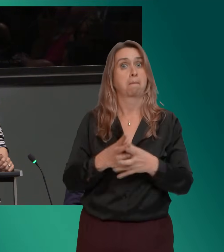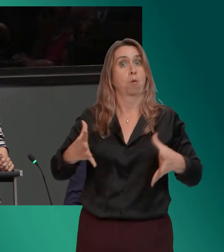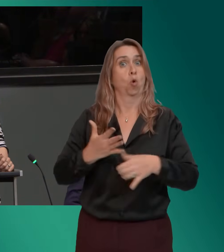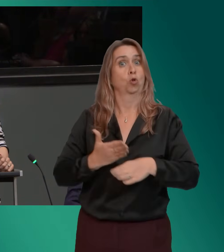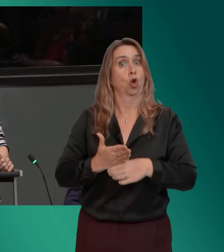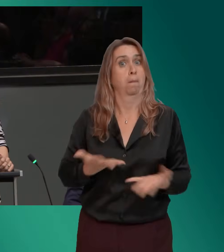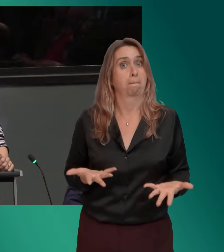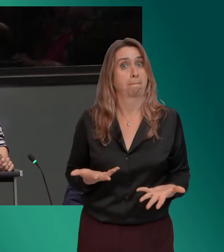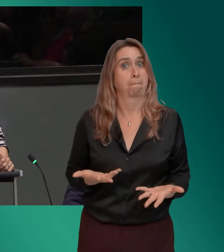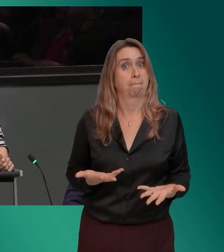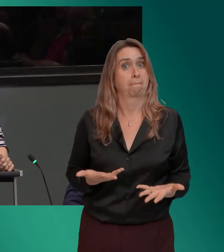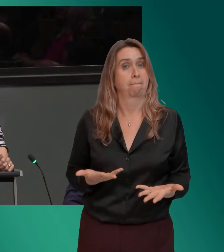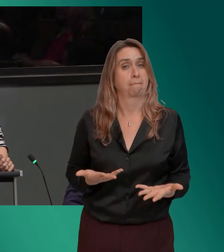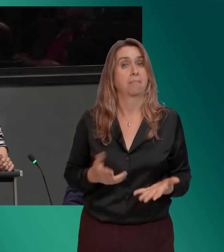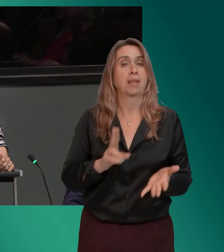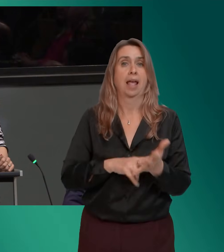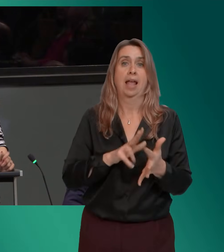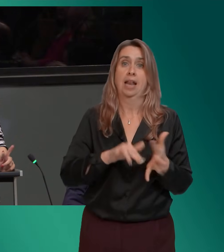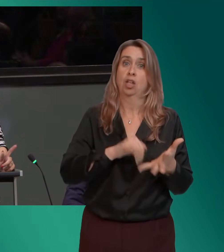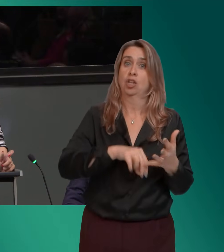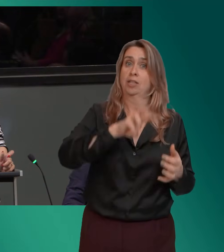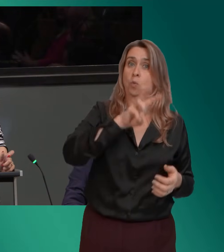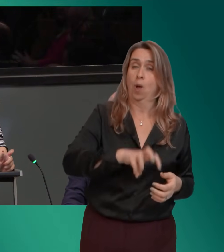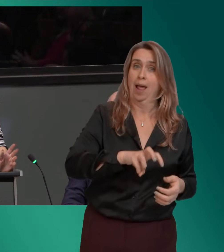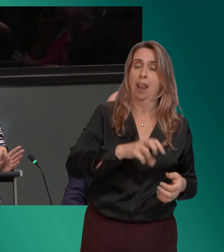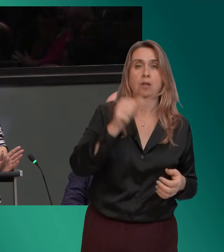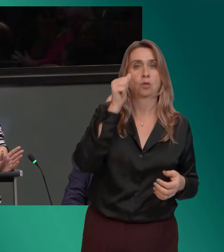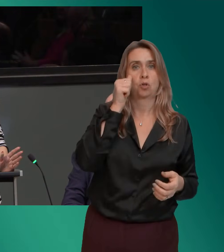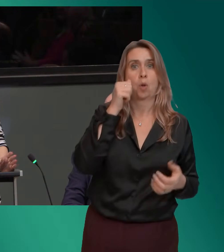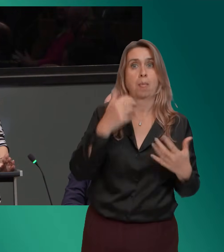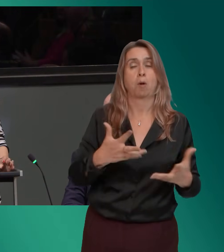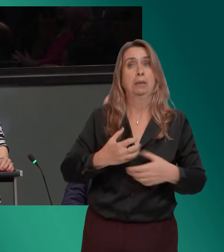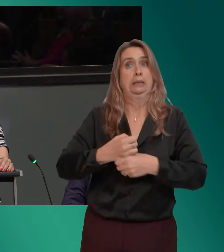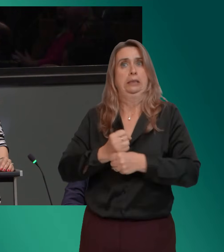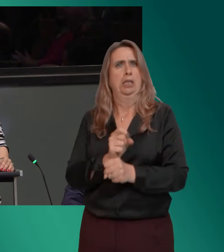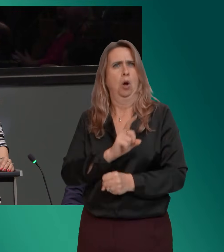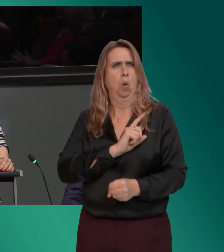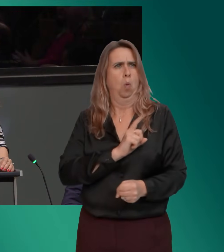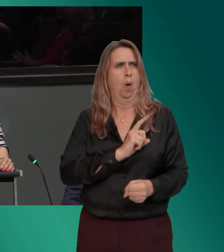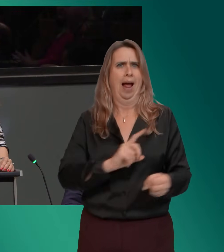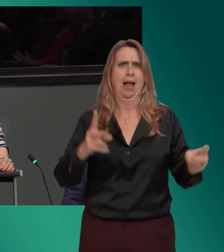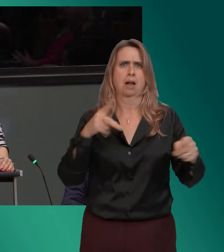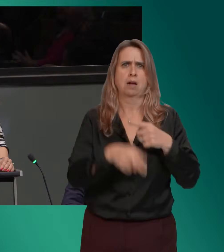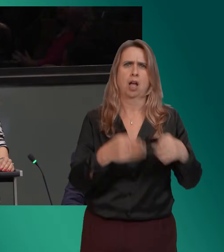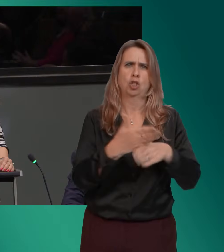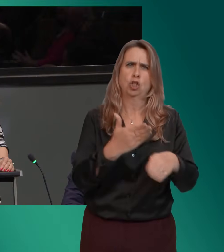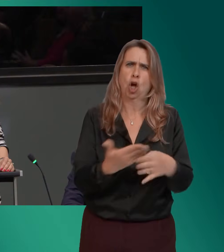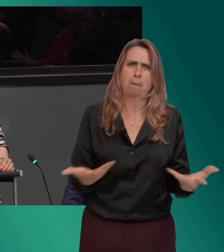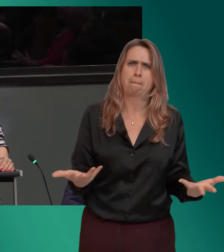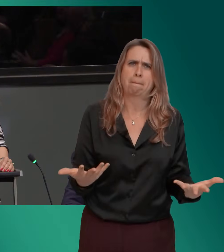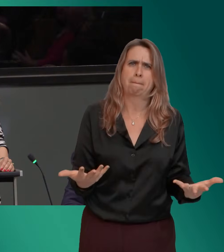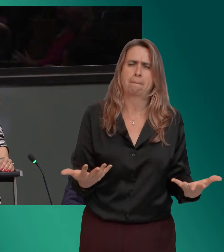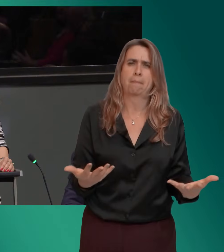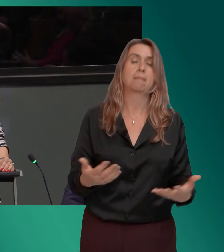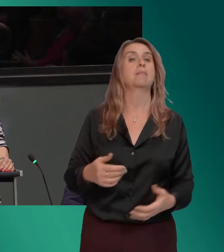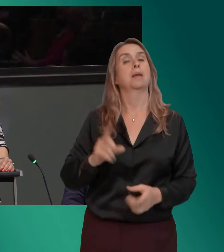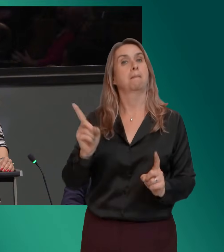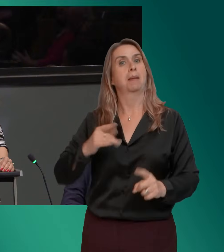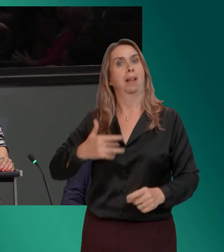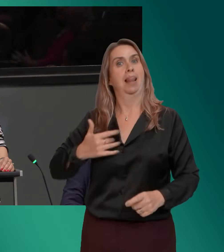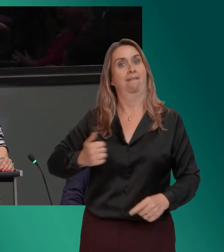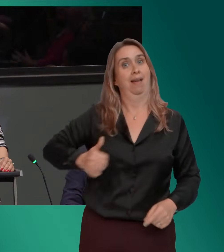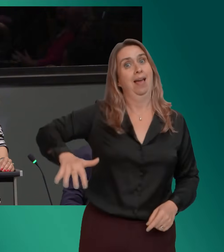recruitment challenges, despite NHS Wales service facing unprecedented pressures. So, First Minister, will you heed my constituents' calls